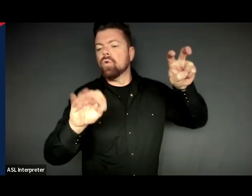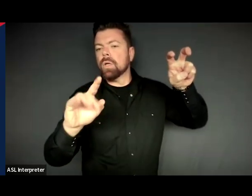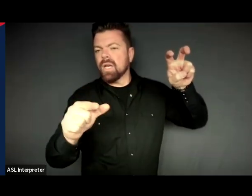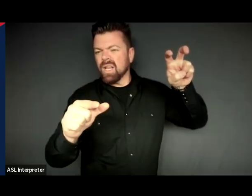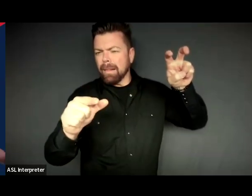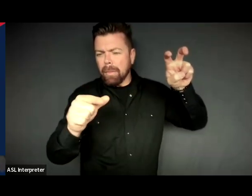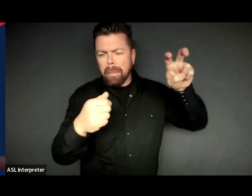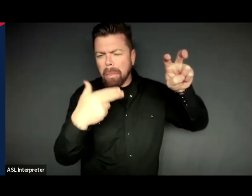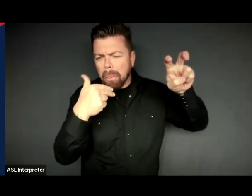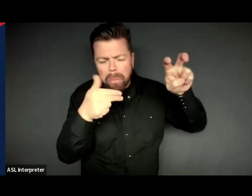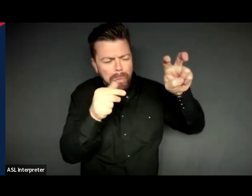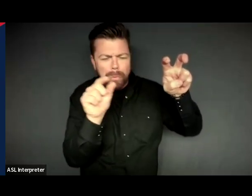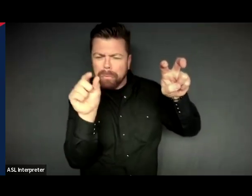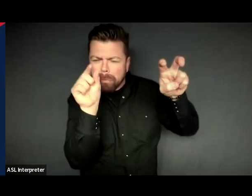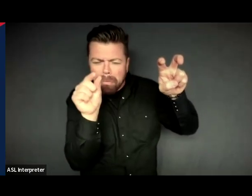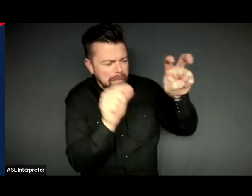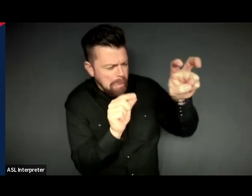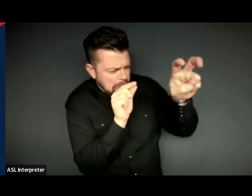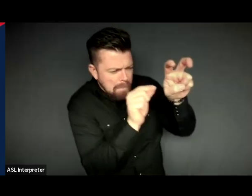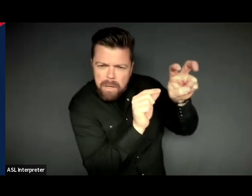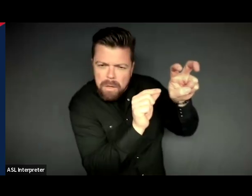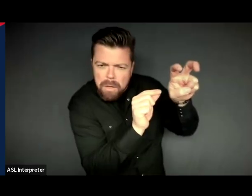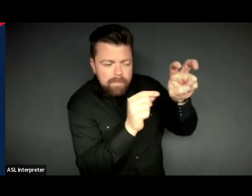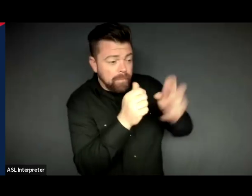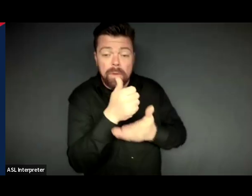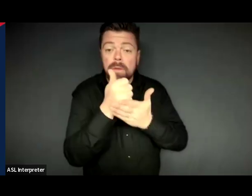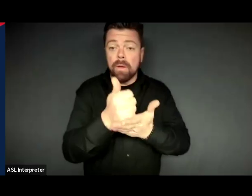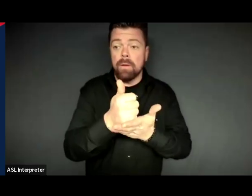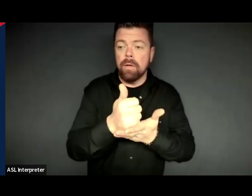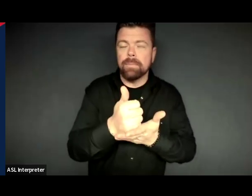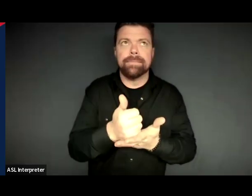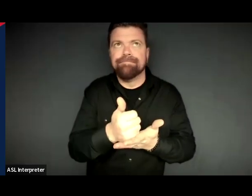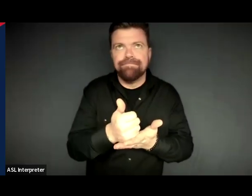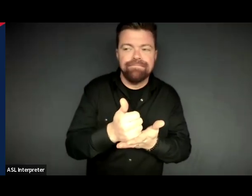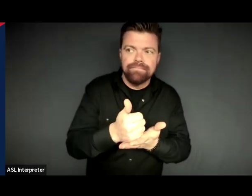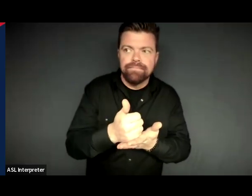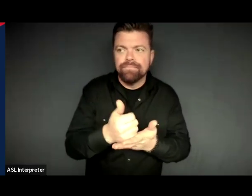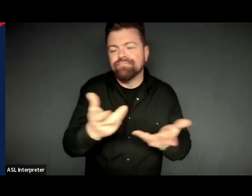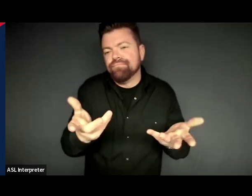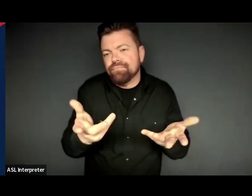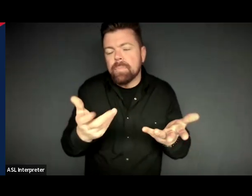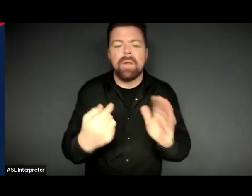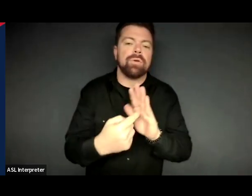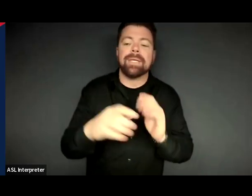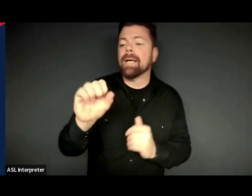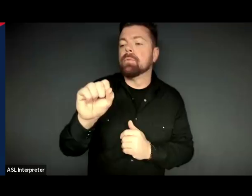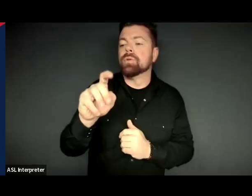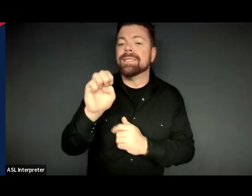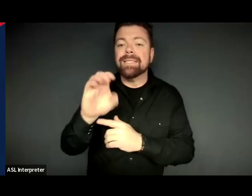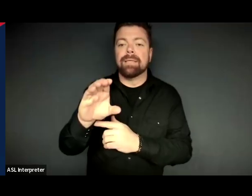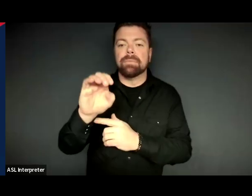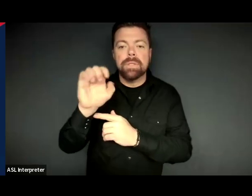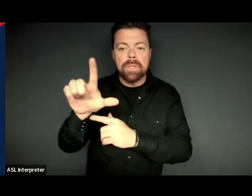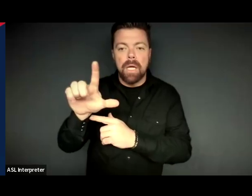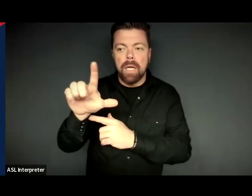it helps regenerate if they're doing some kind of, I'm going to go ahead and say it's stem cell or other kind of treatment to